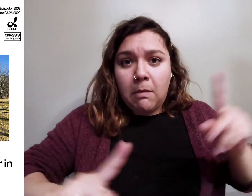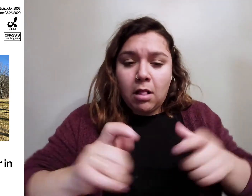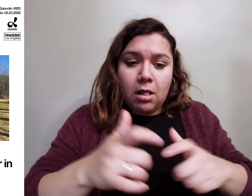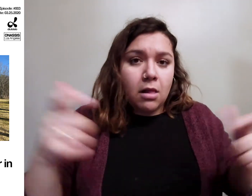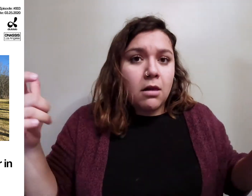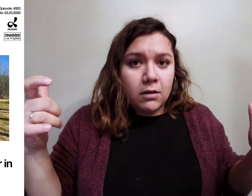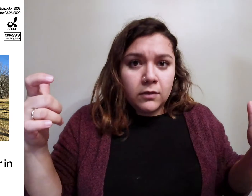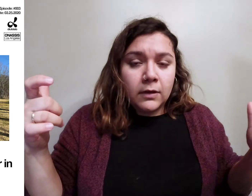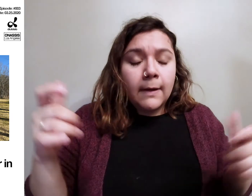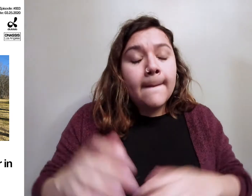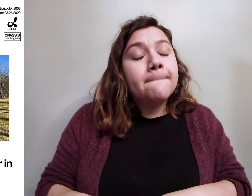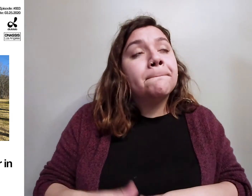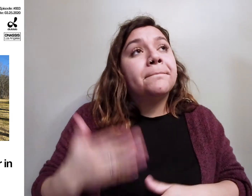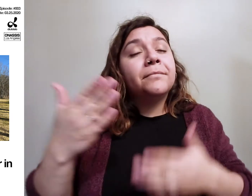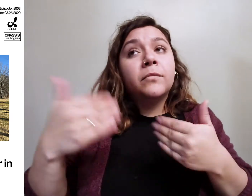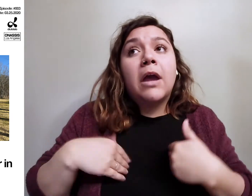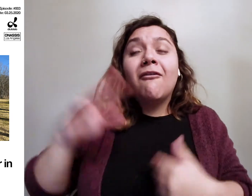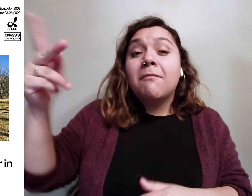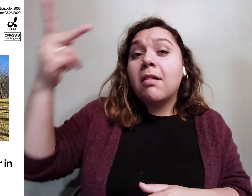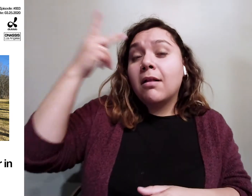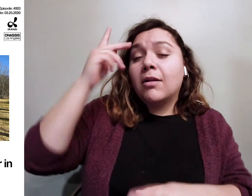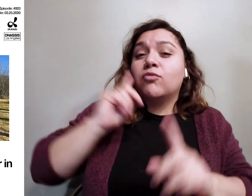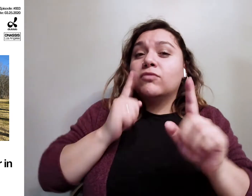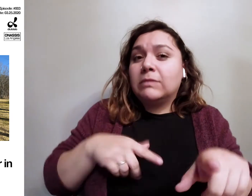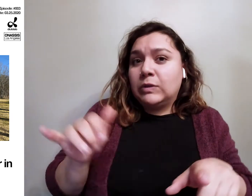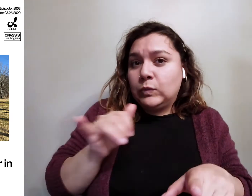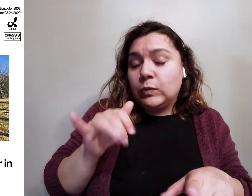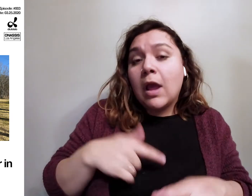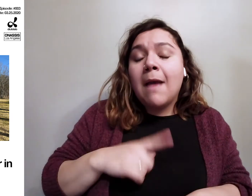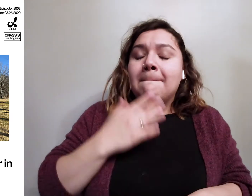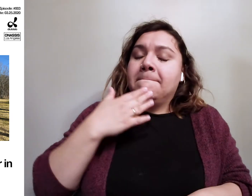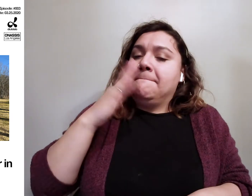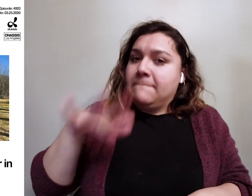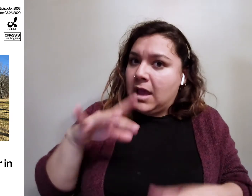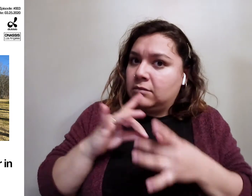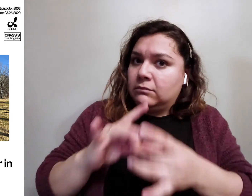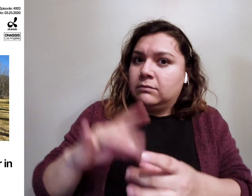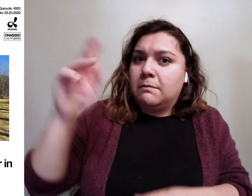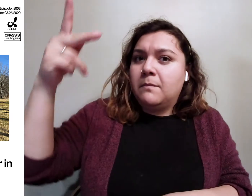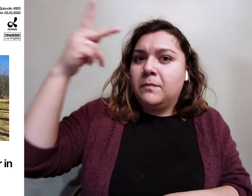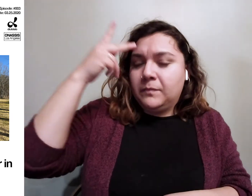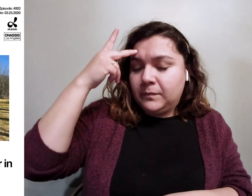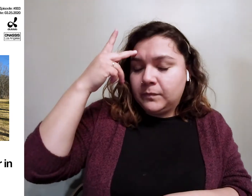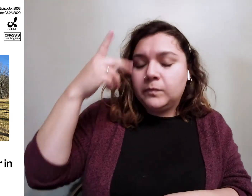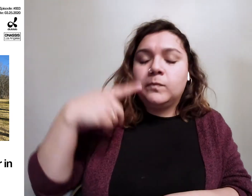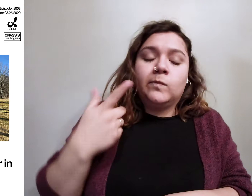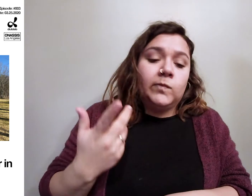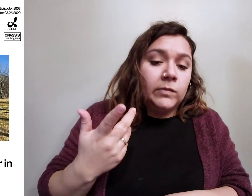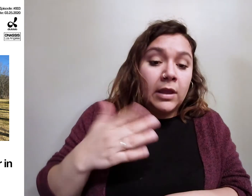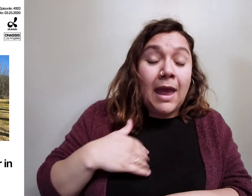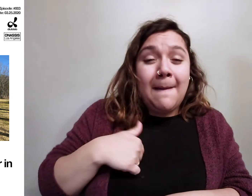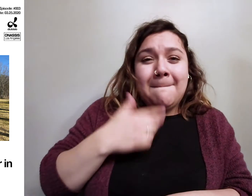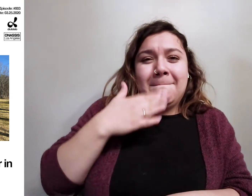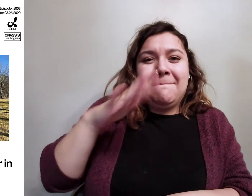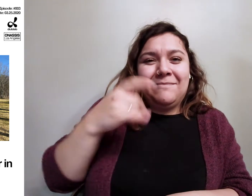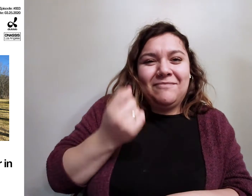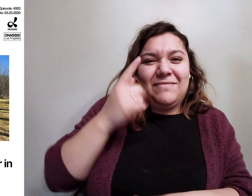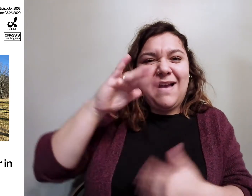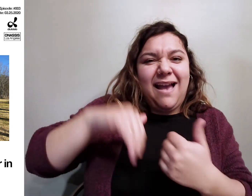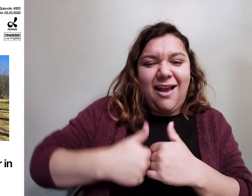because it's just not my world. But you're not so bad about the human soul. The human soul. The human soul